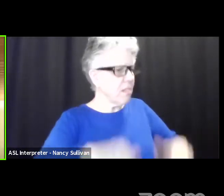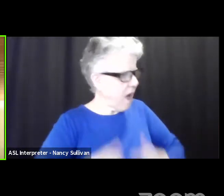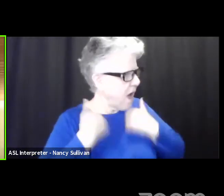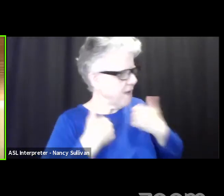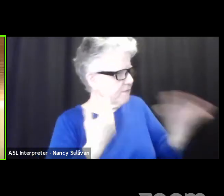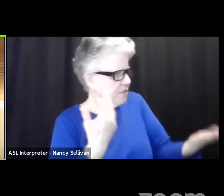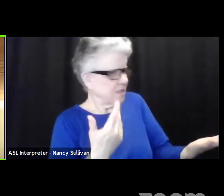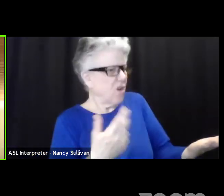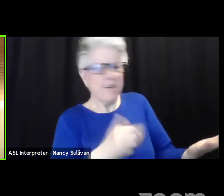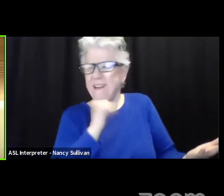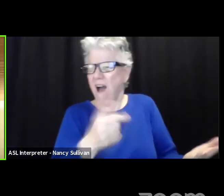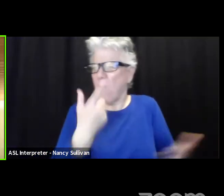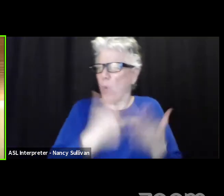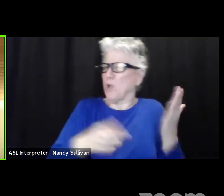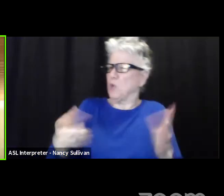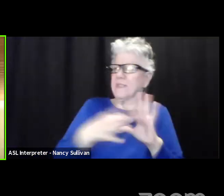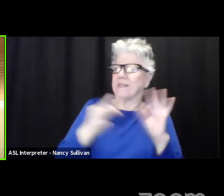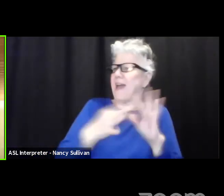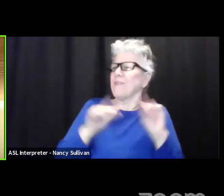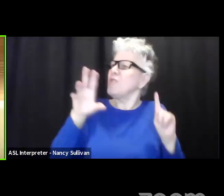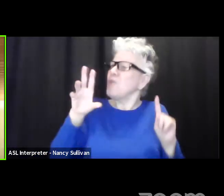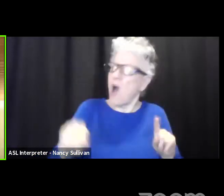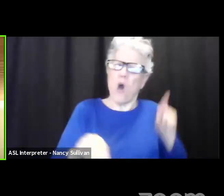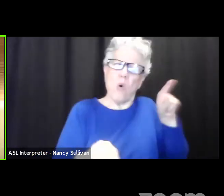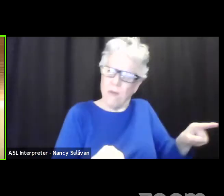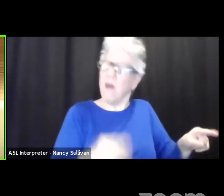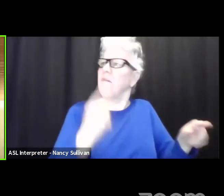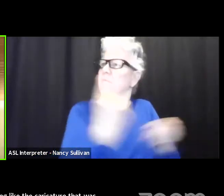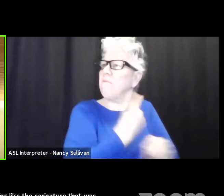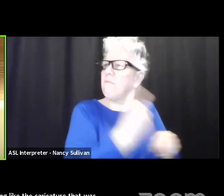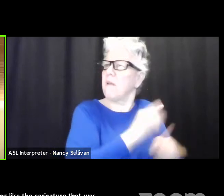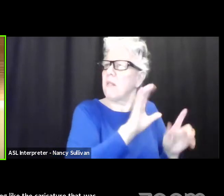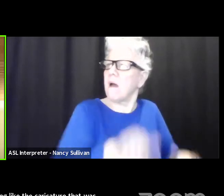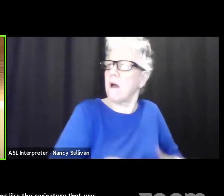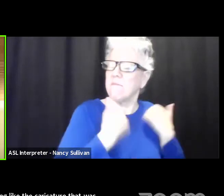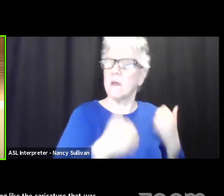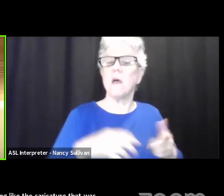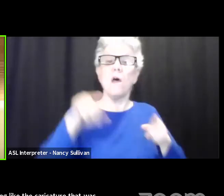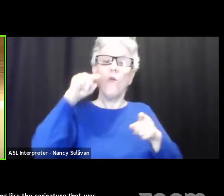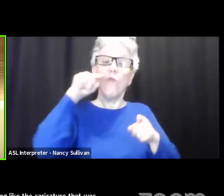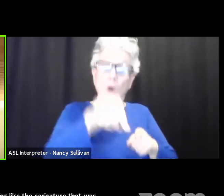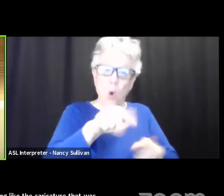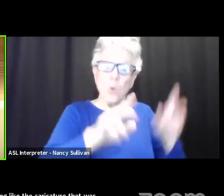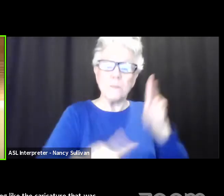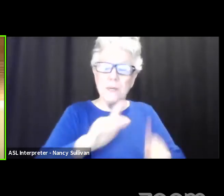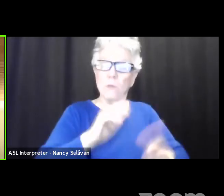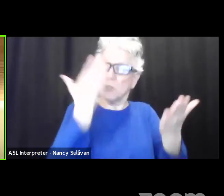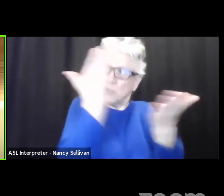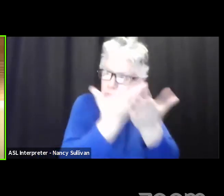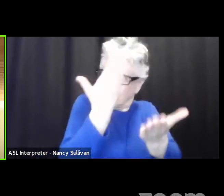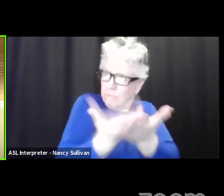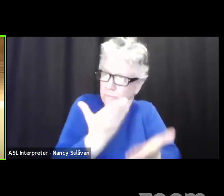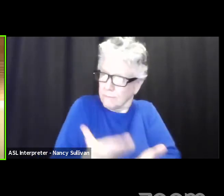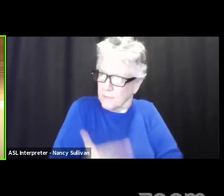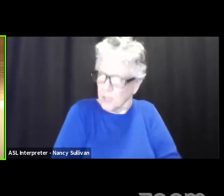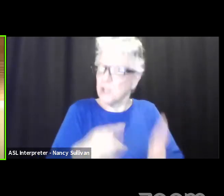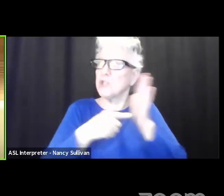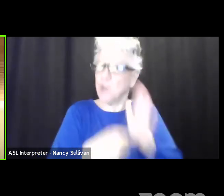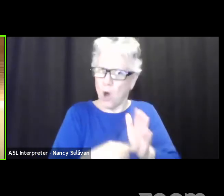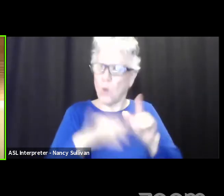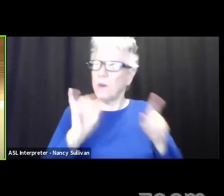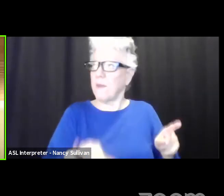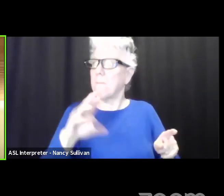anything like the caricature that was attributed to them. These scholars held forth concrete evidence of the rational nature and